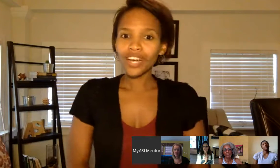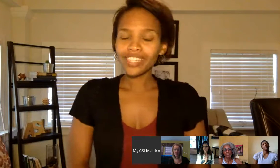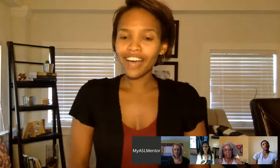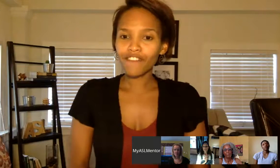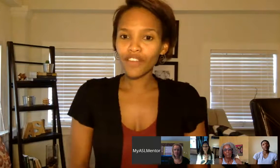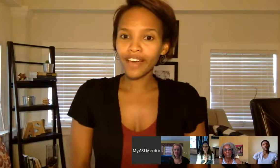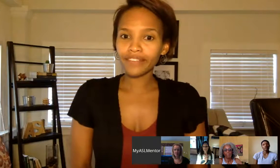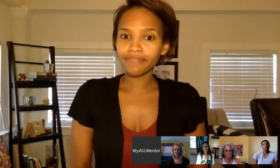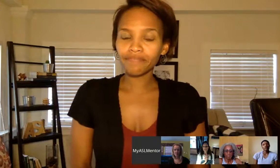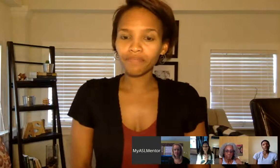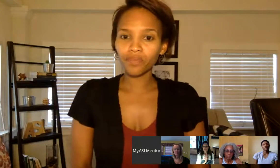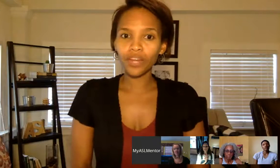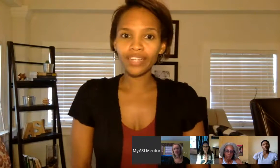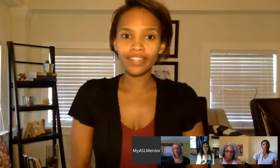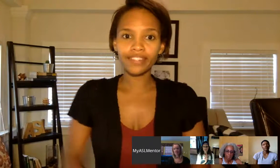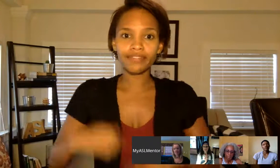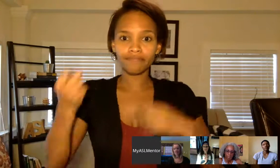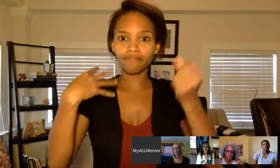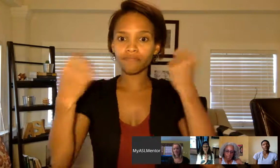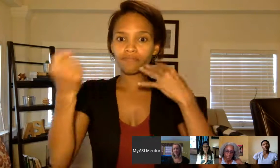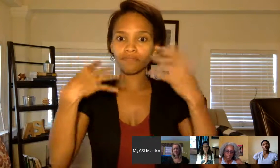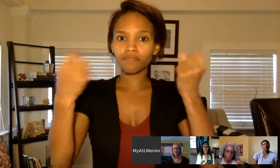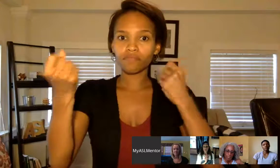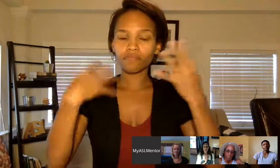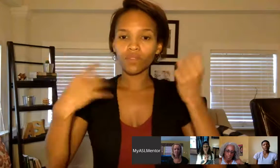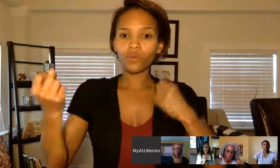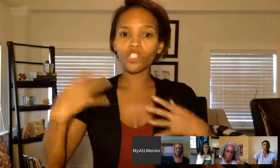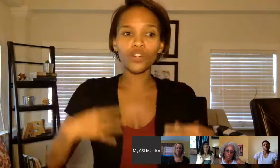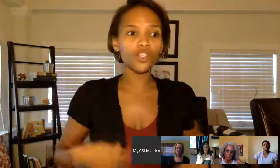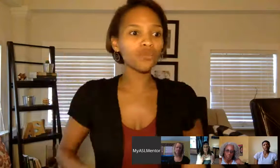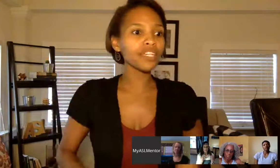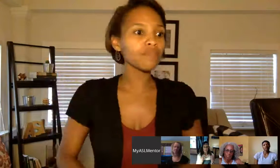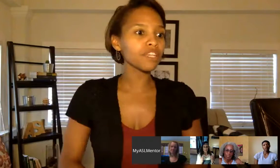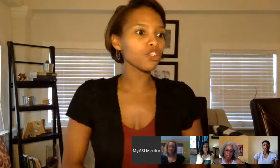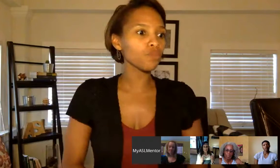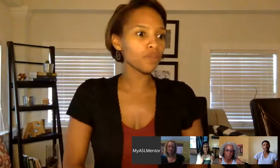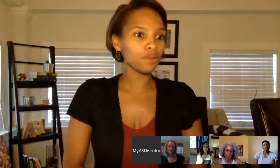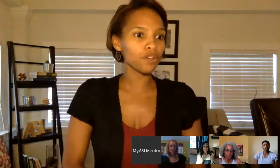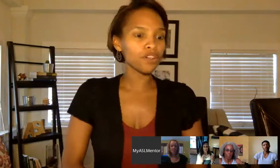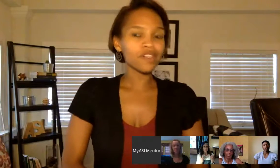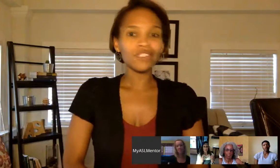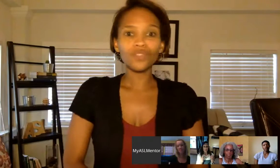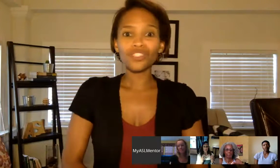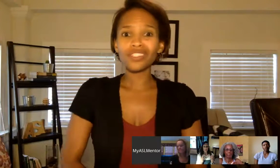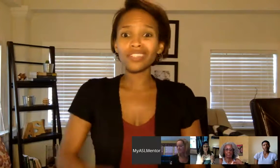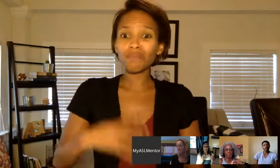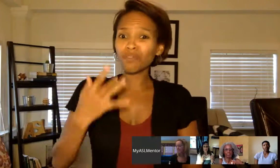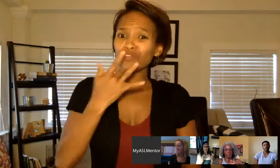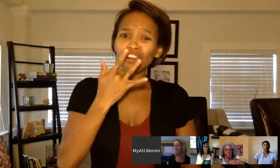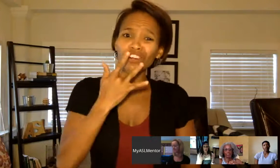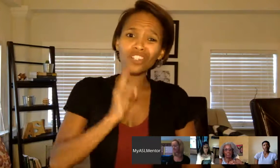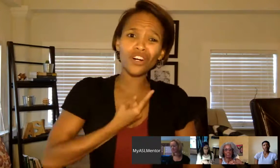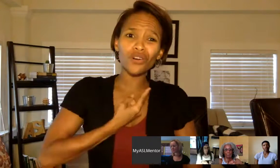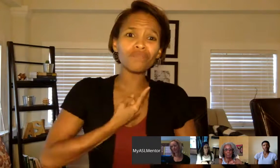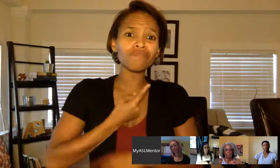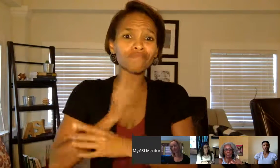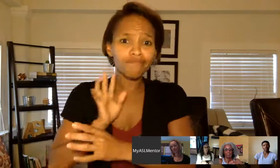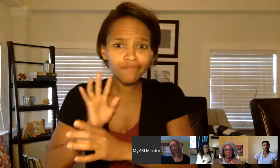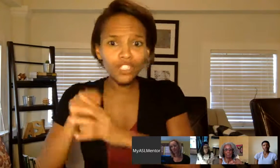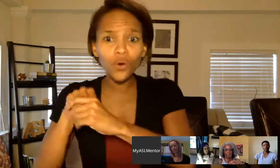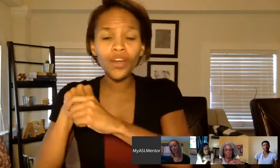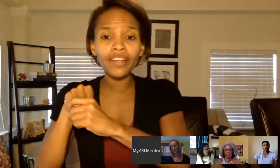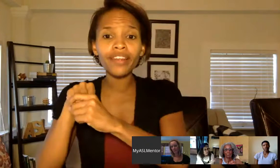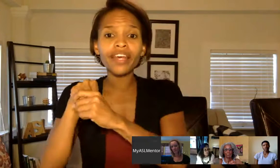What do you guys have for that? Good ideas. Which is when you really meet new people. So we just did prefer